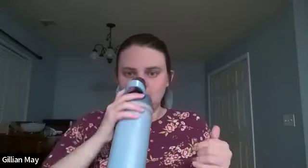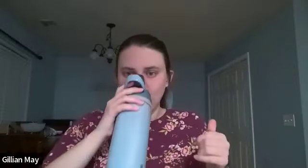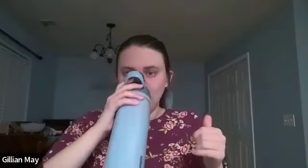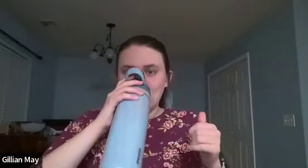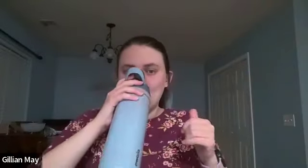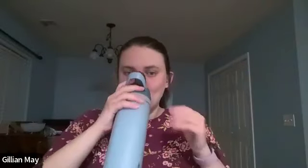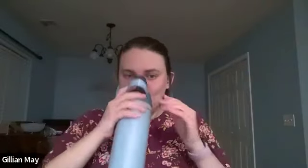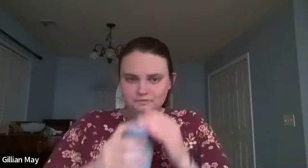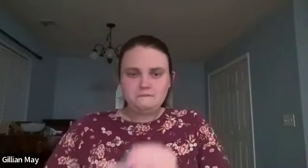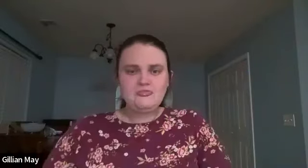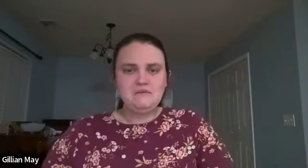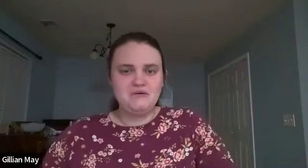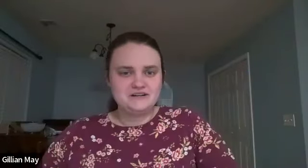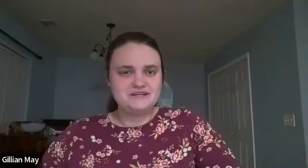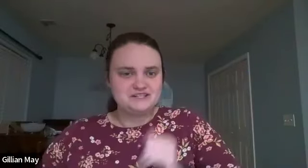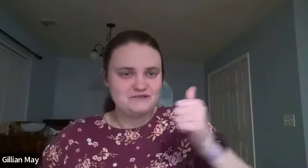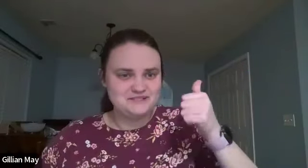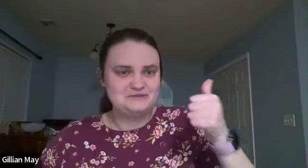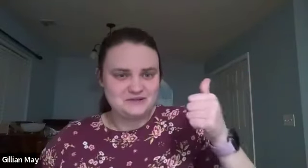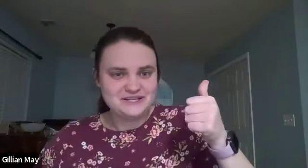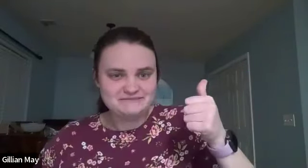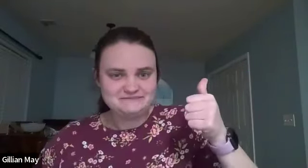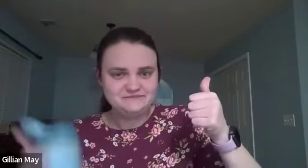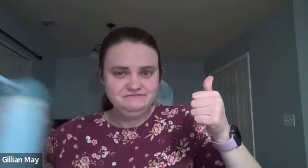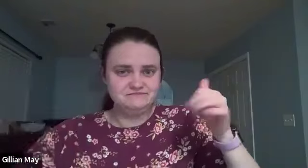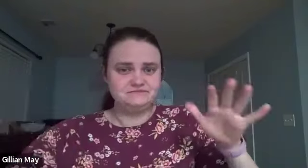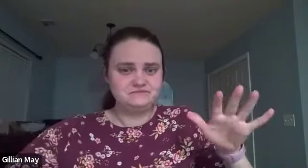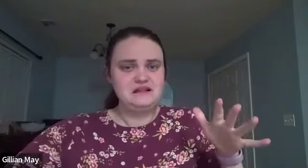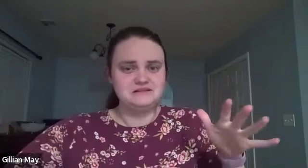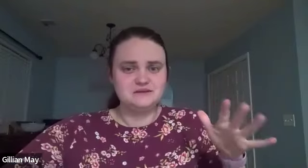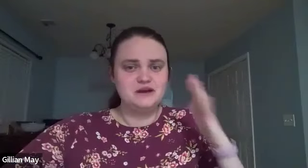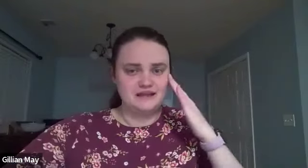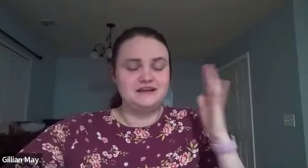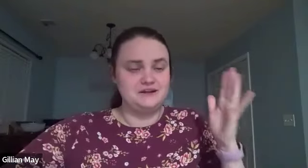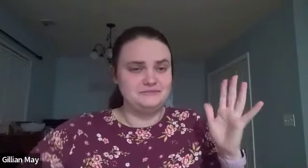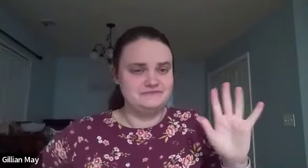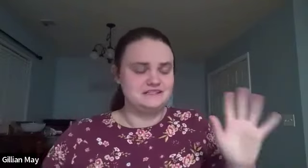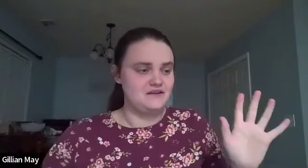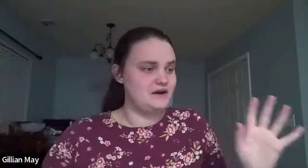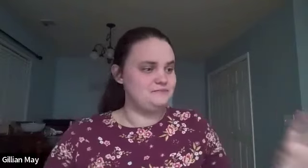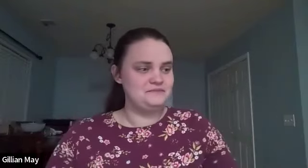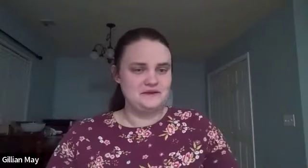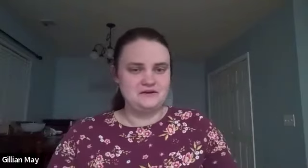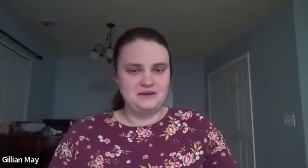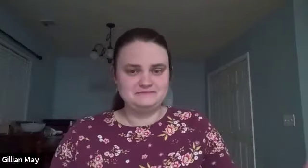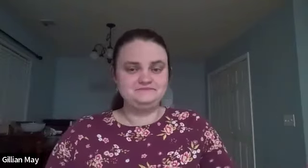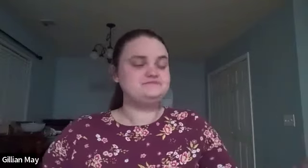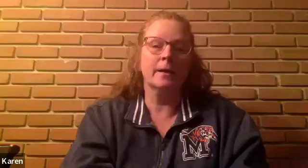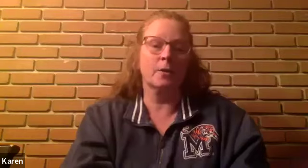either. But I want to make sure everyone's doing good. Somewhat, I know it's a lot. Okay. I got a